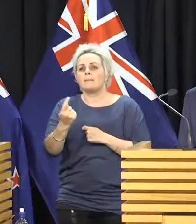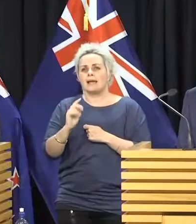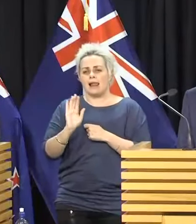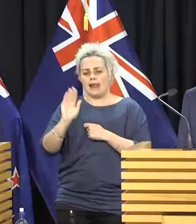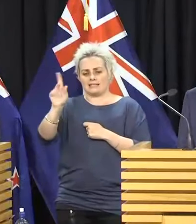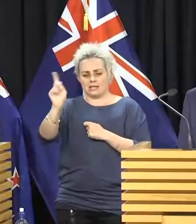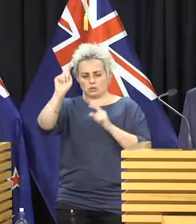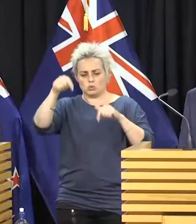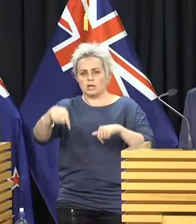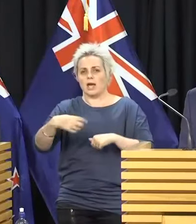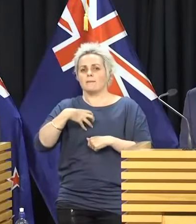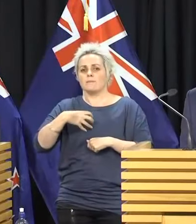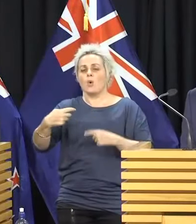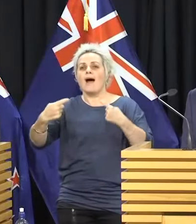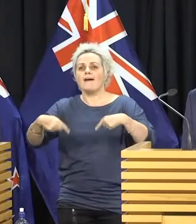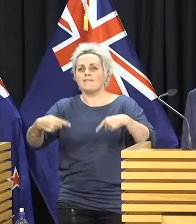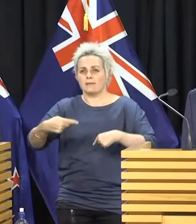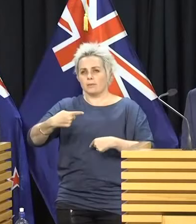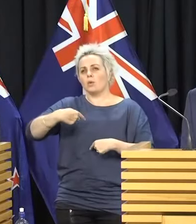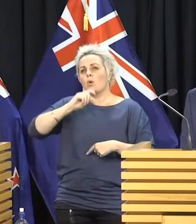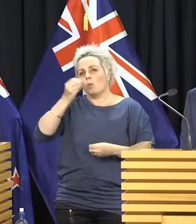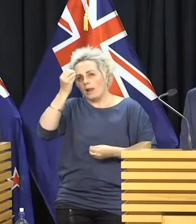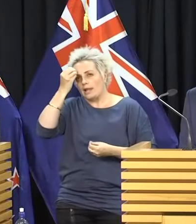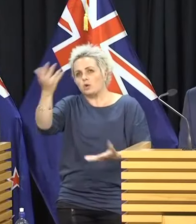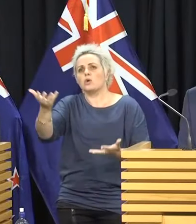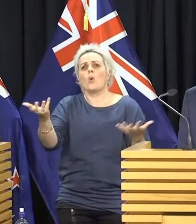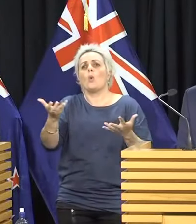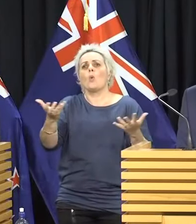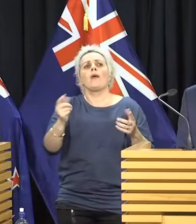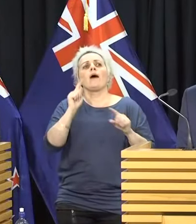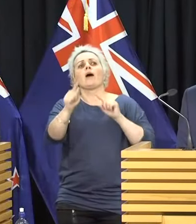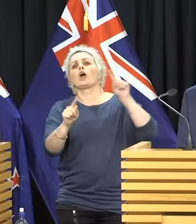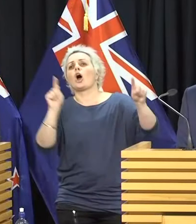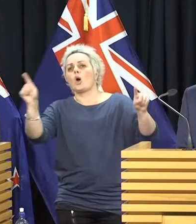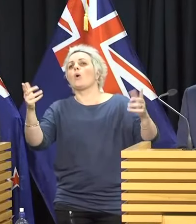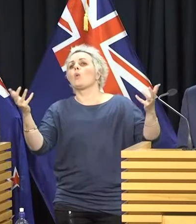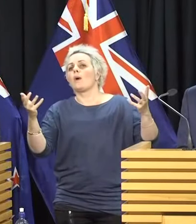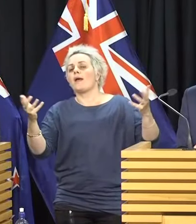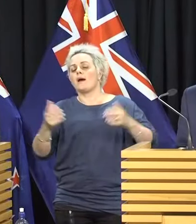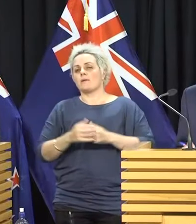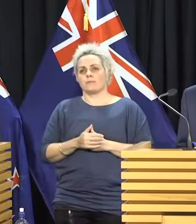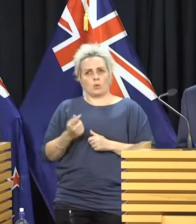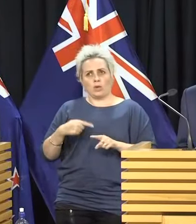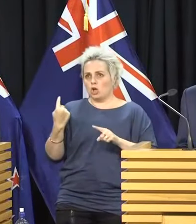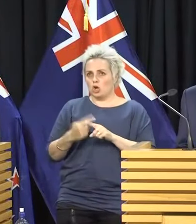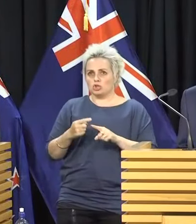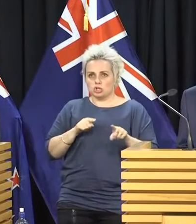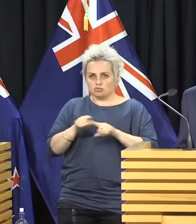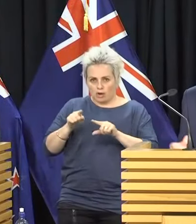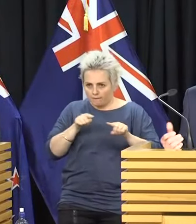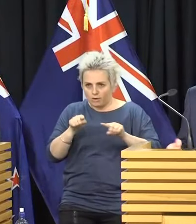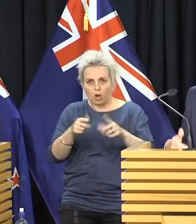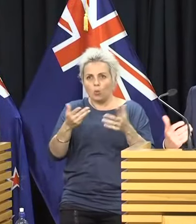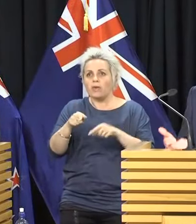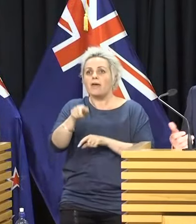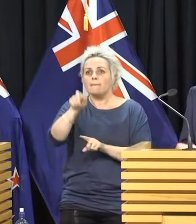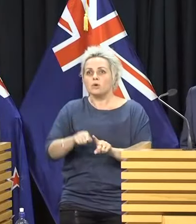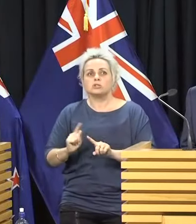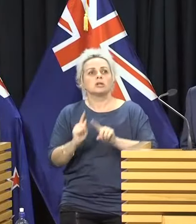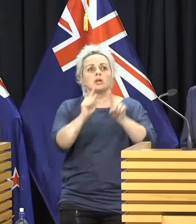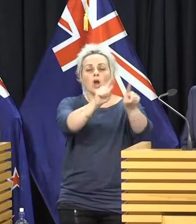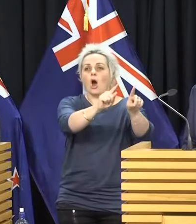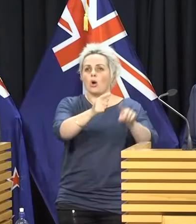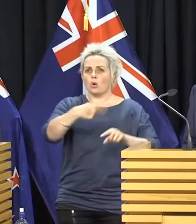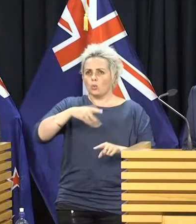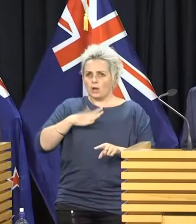today, and we will let you know the locations of that testing. We're urgently working to trace the person's movements so that we can identify not just